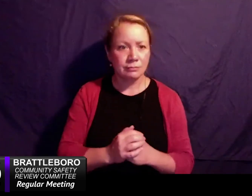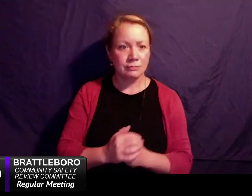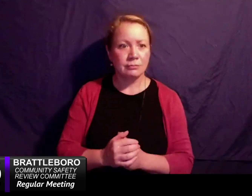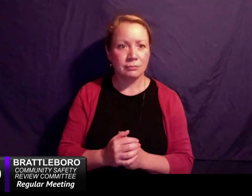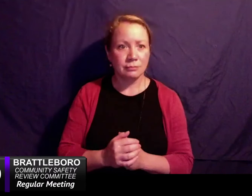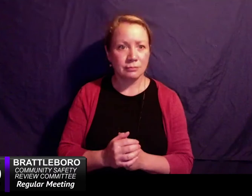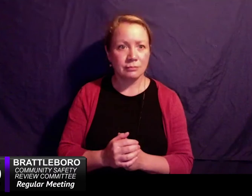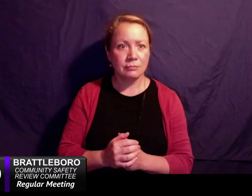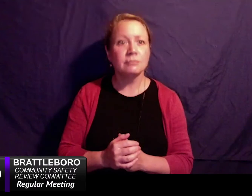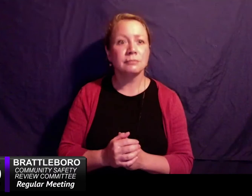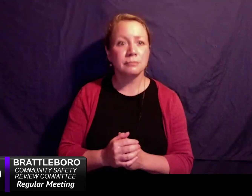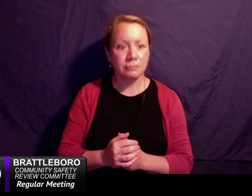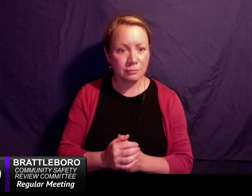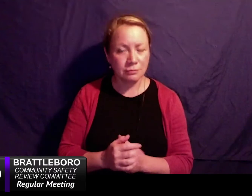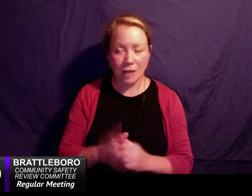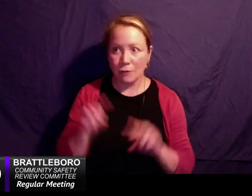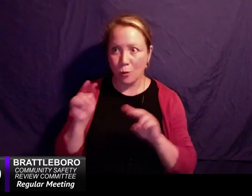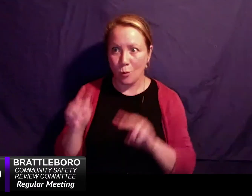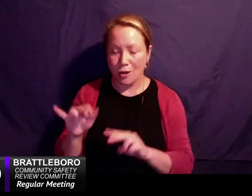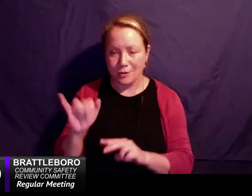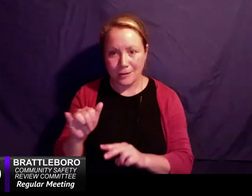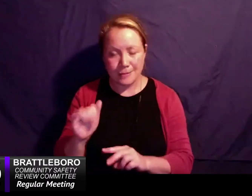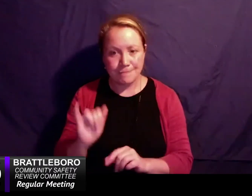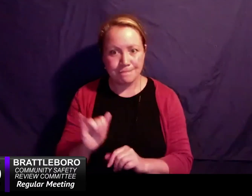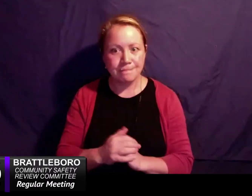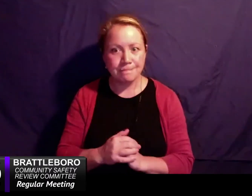lot to keep our eyes on here.